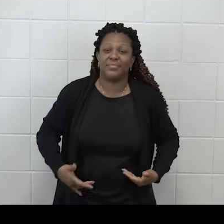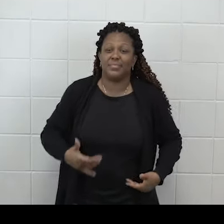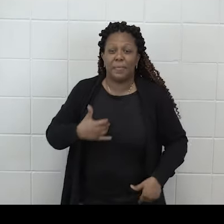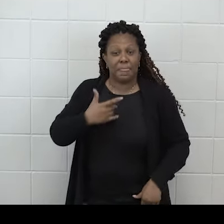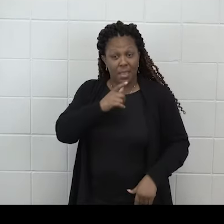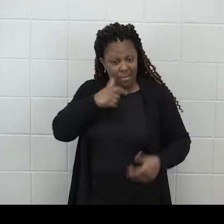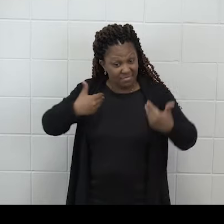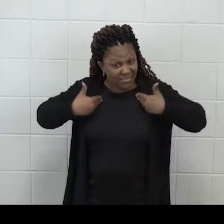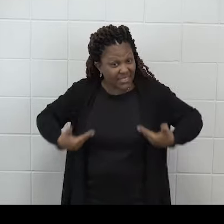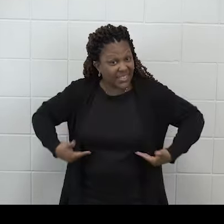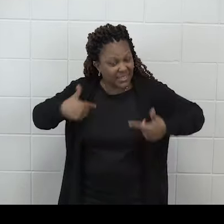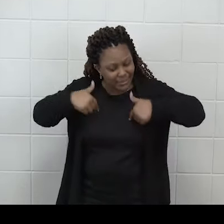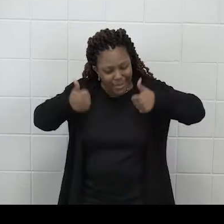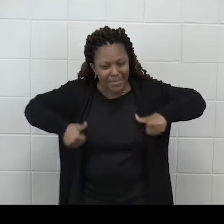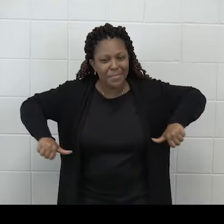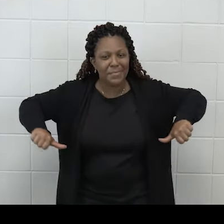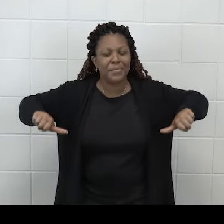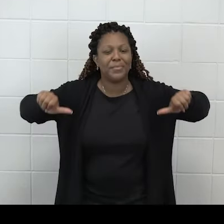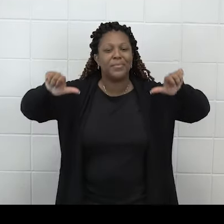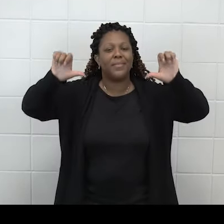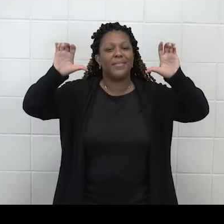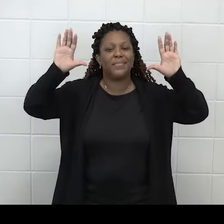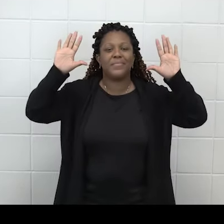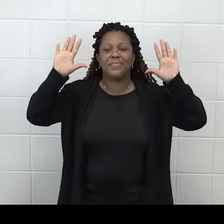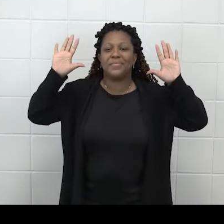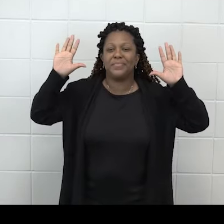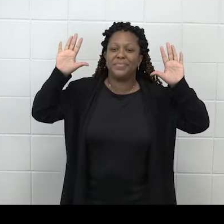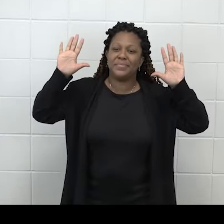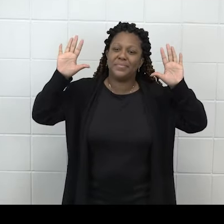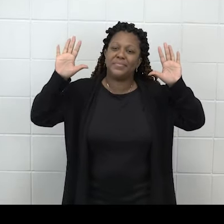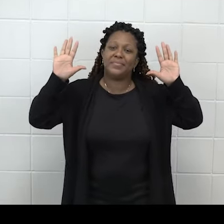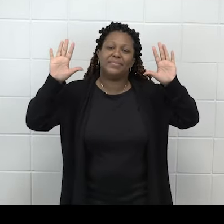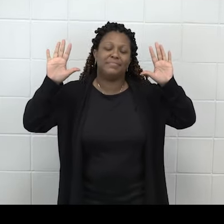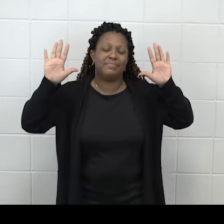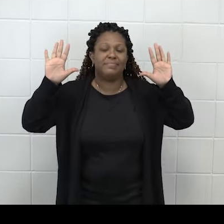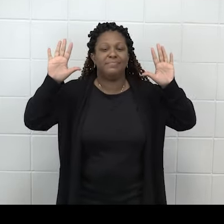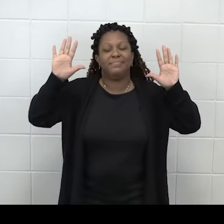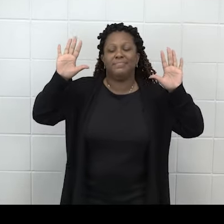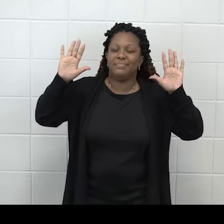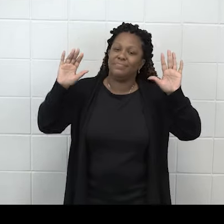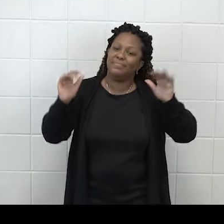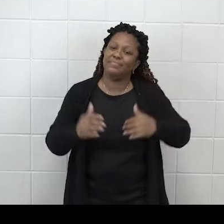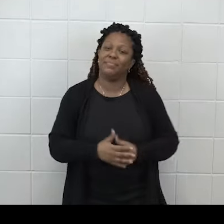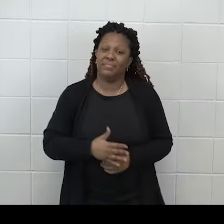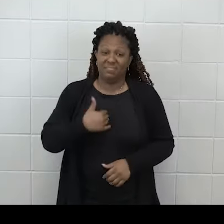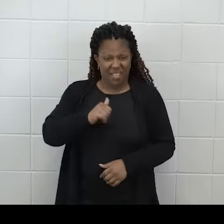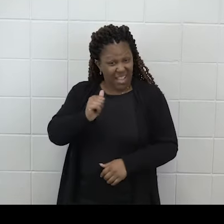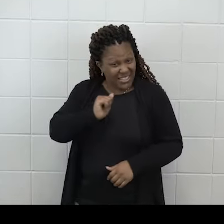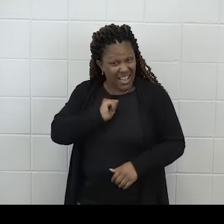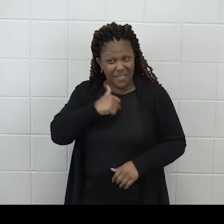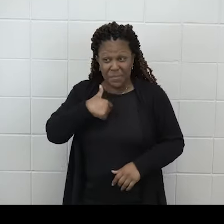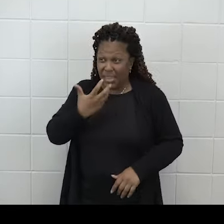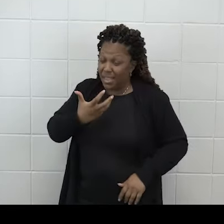give myself away, God, to you, God. I